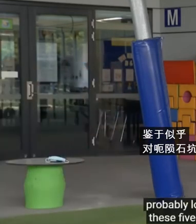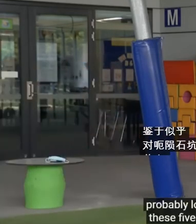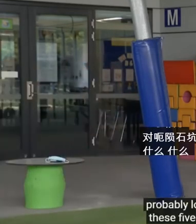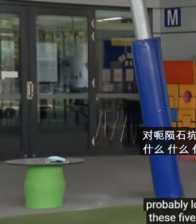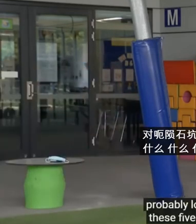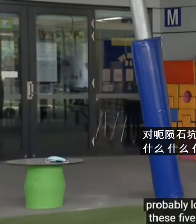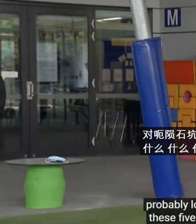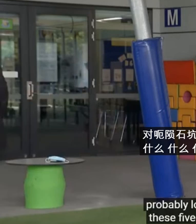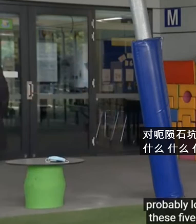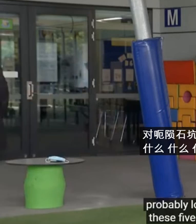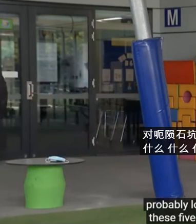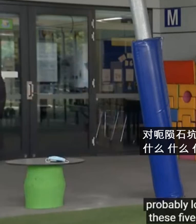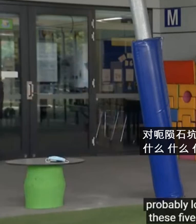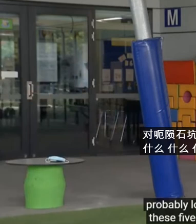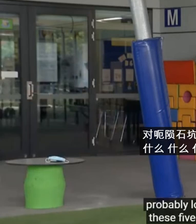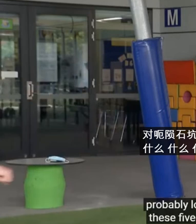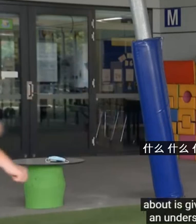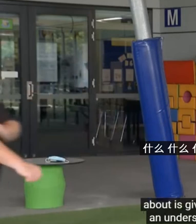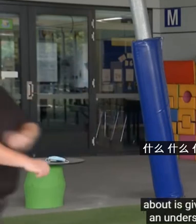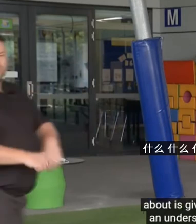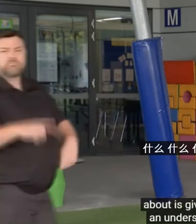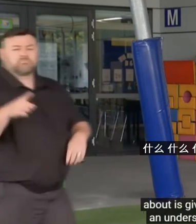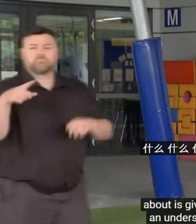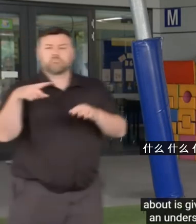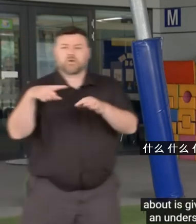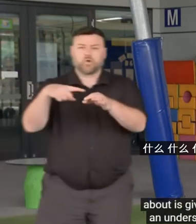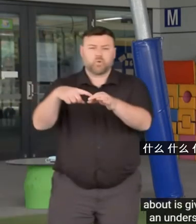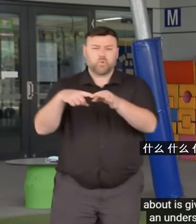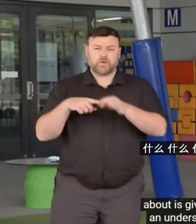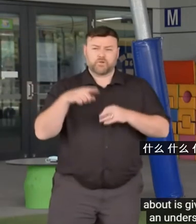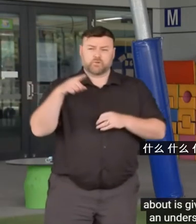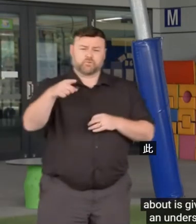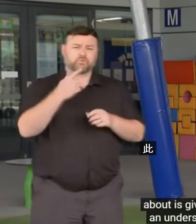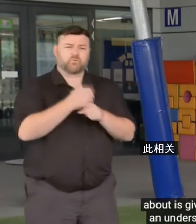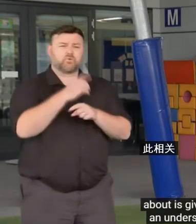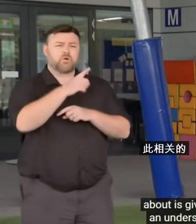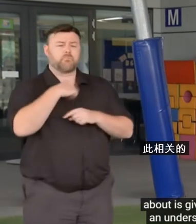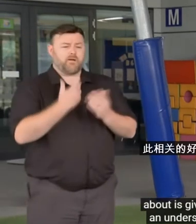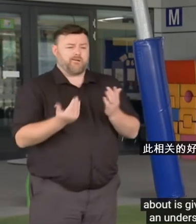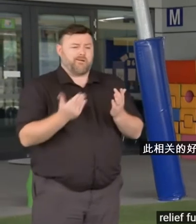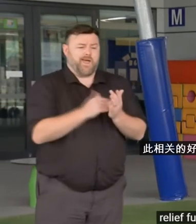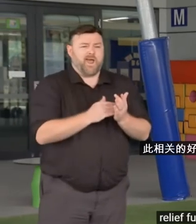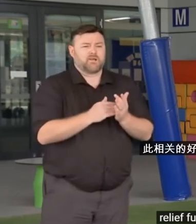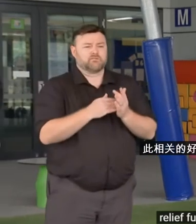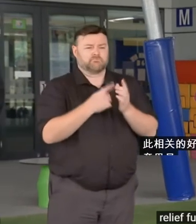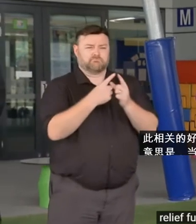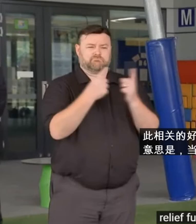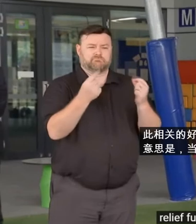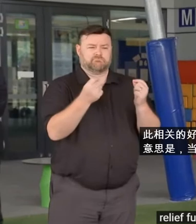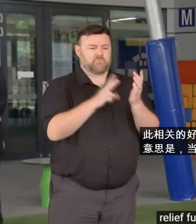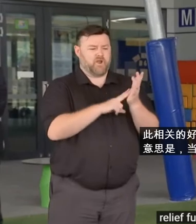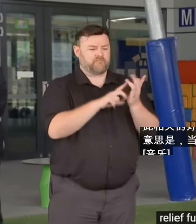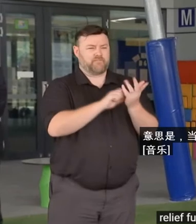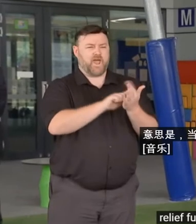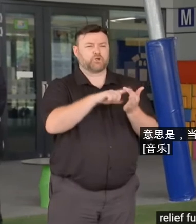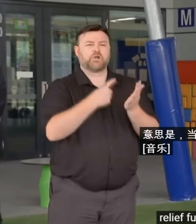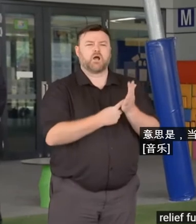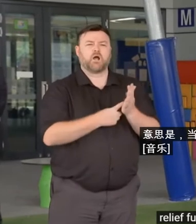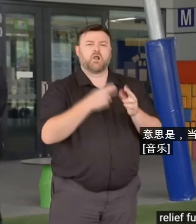fund. Yep. What are the plans for the money that hasn't been allocated? Well, the good news in relation to that, I mean,